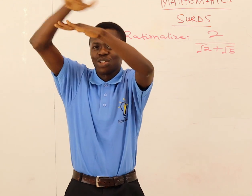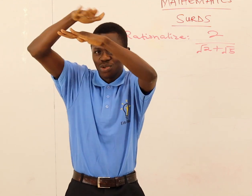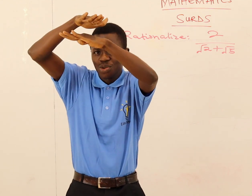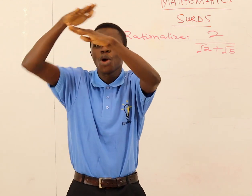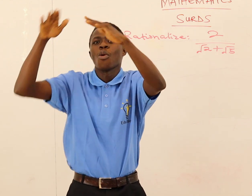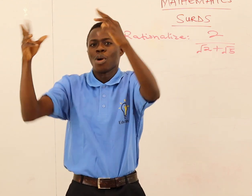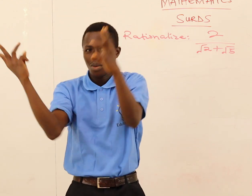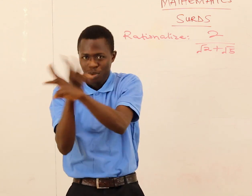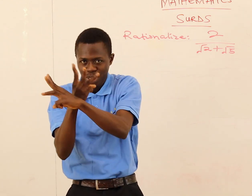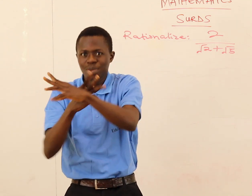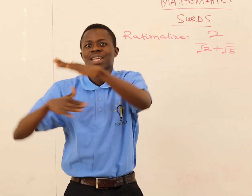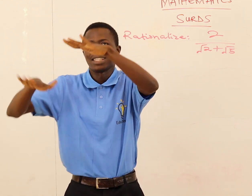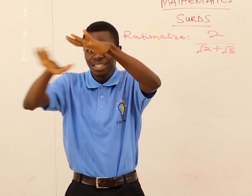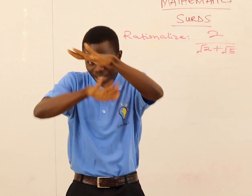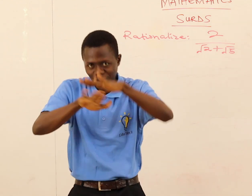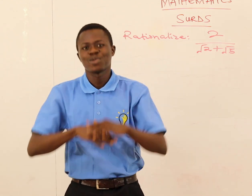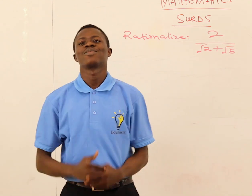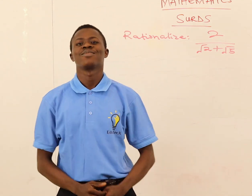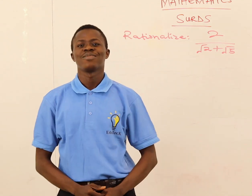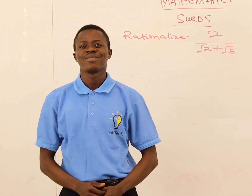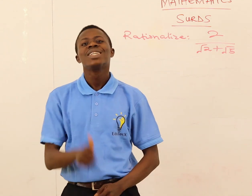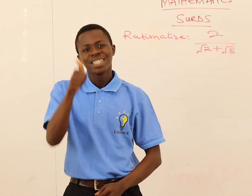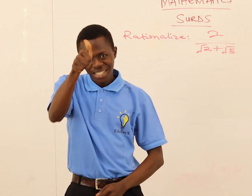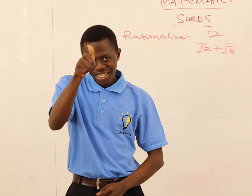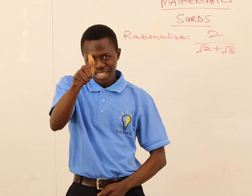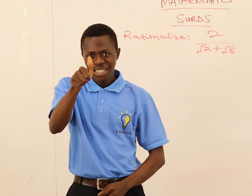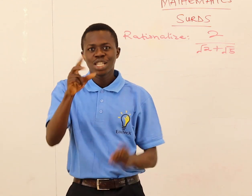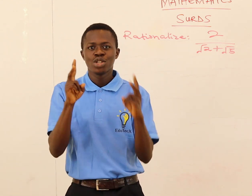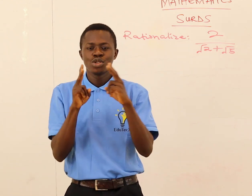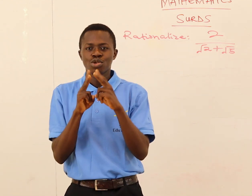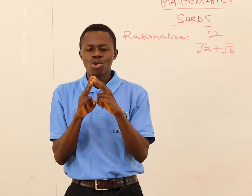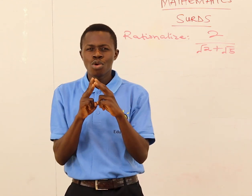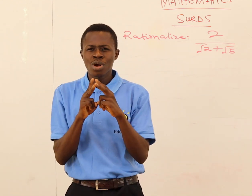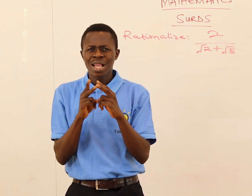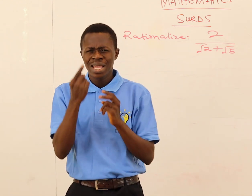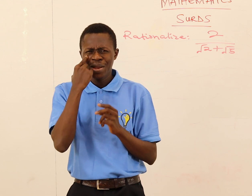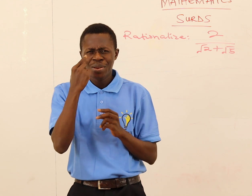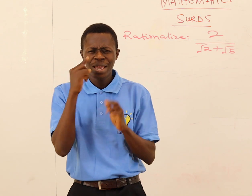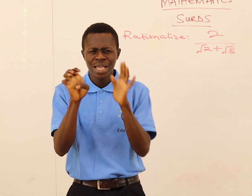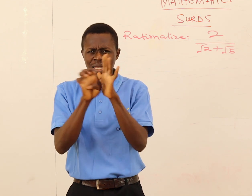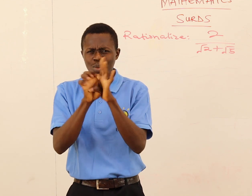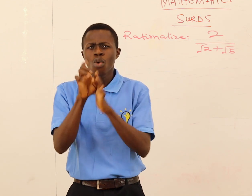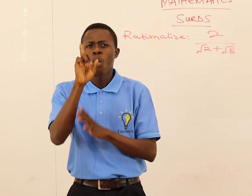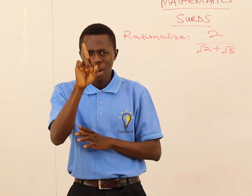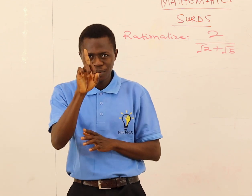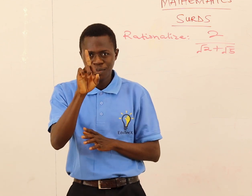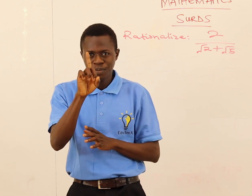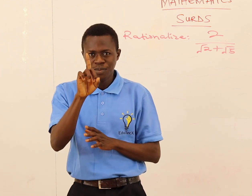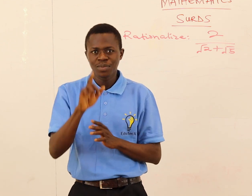a negative sign, and we multiply the same expression by the numerator and the denominator. So